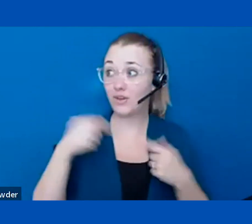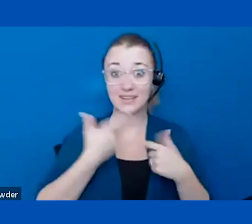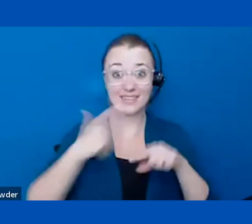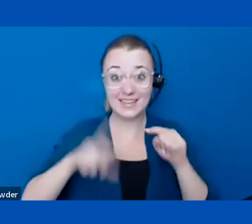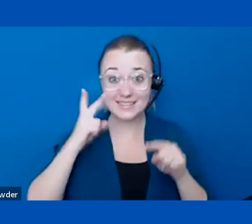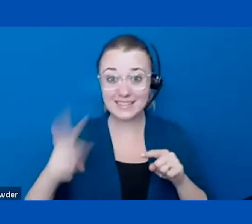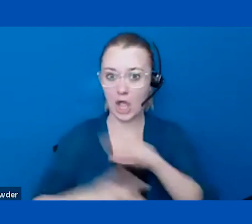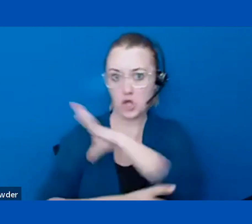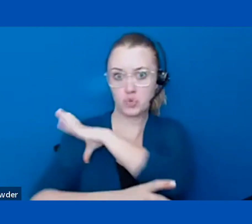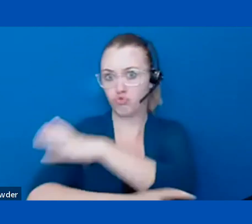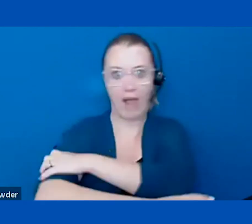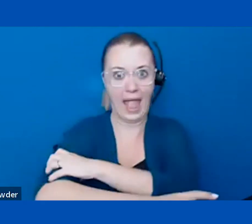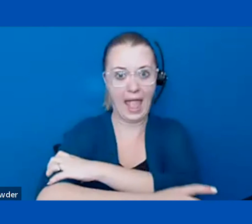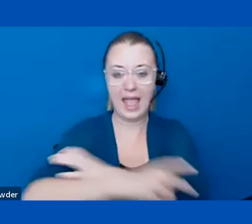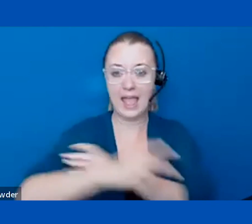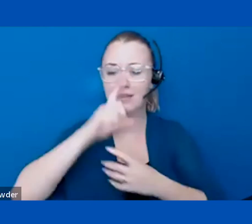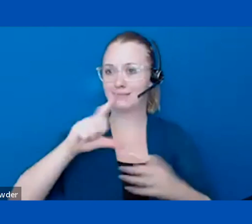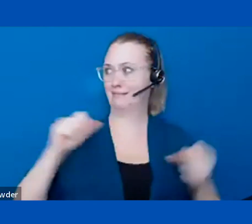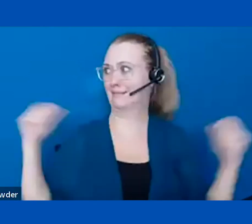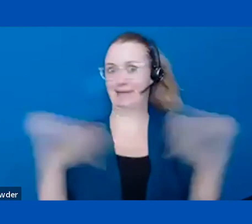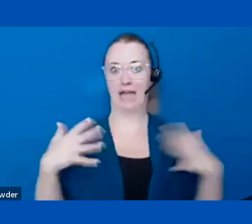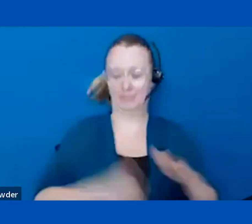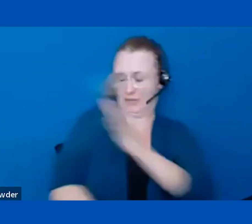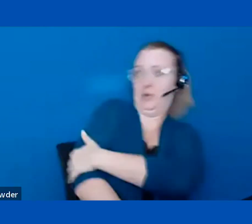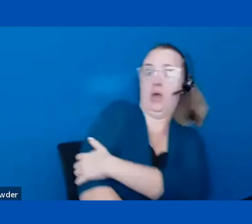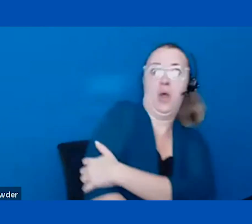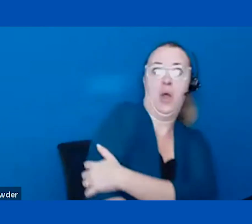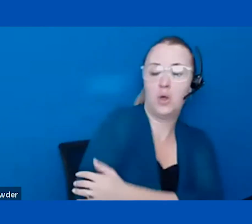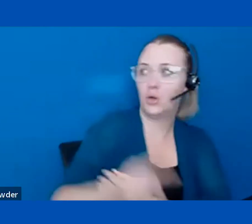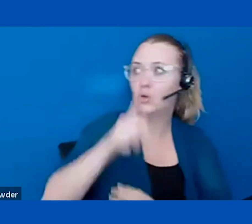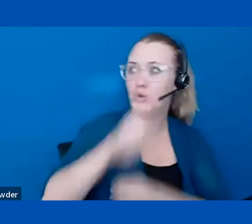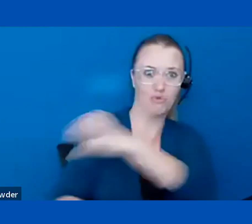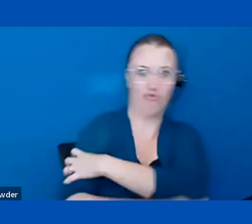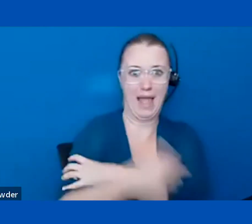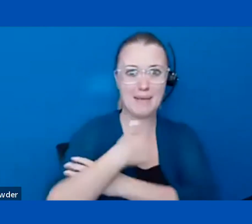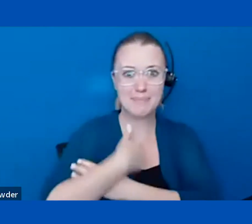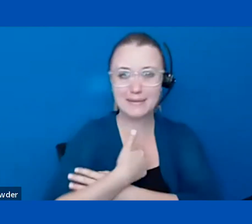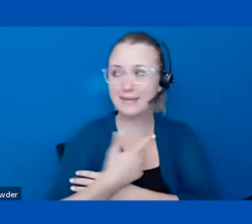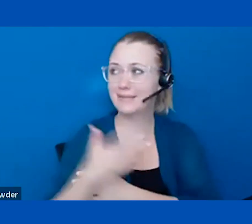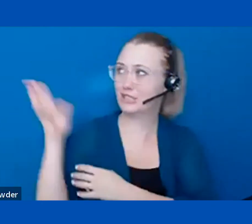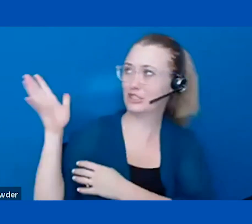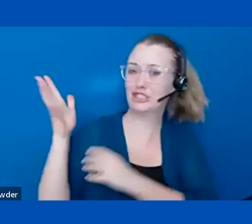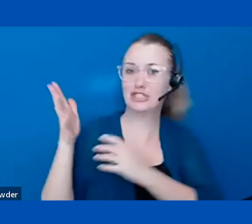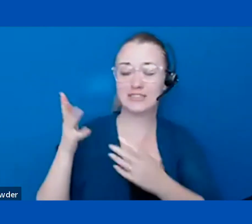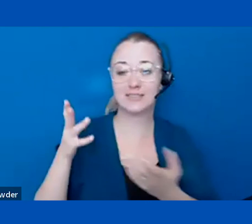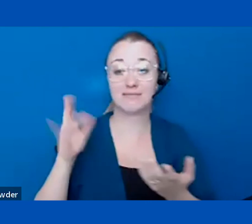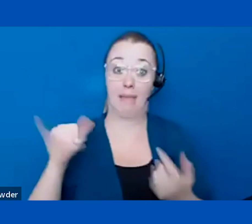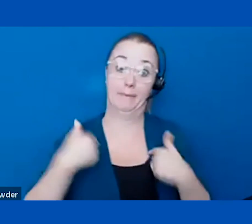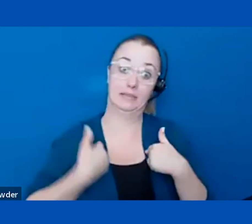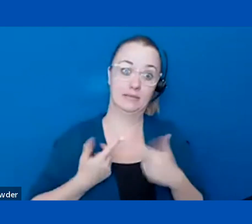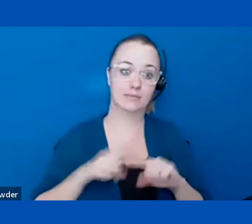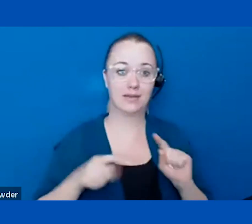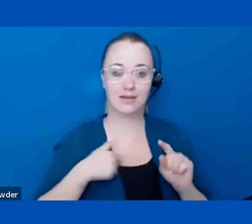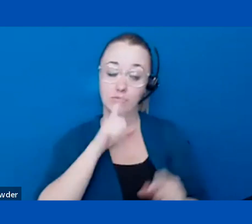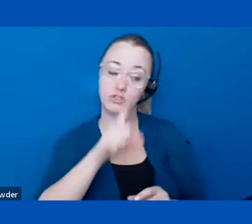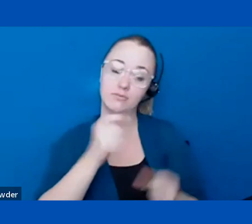grabbing you out of nowhere scares you, right? So you're like, whoa, whoa, whoa, who's grabbing me all of a sudden, you know? So I don't know. That's just maybe just me, but I'm sure a lot of us